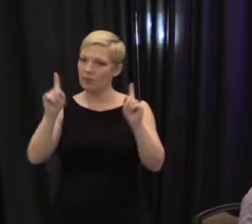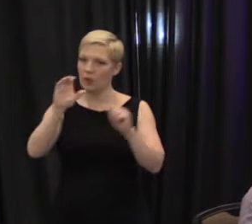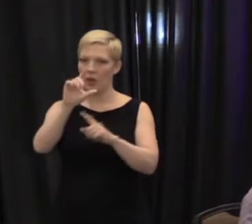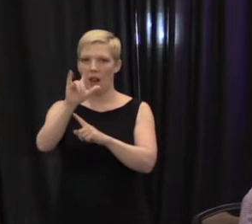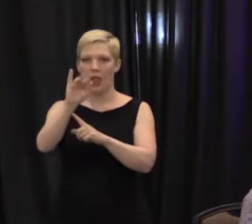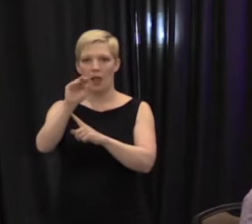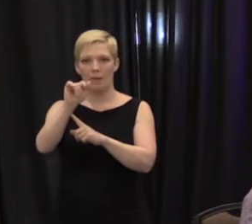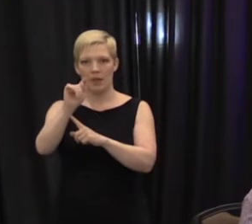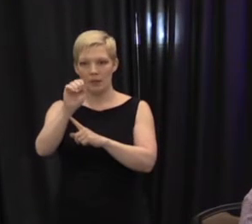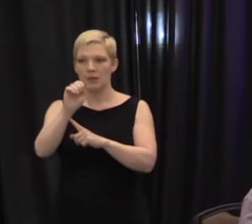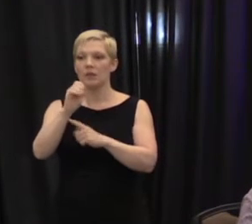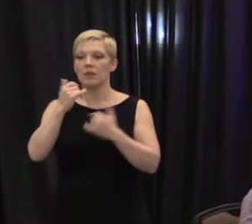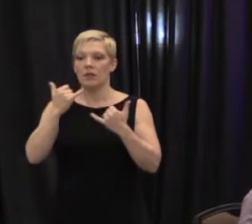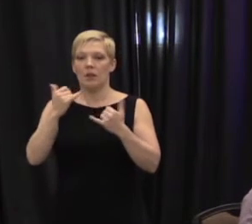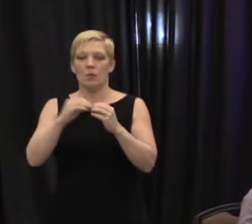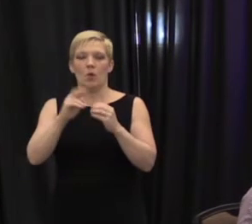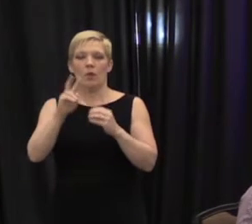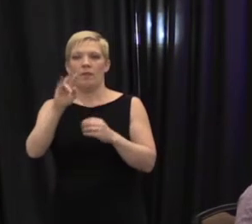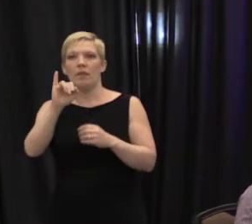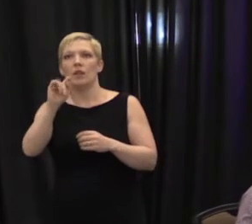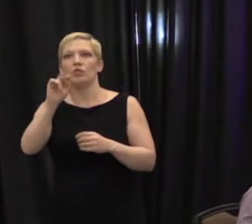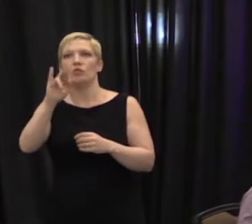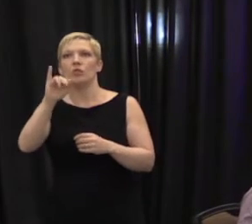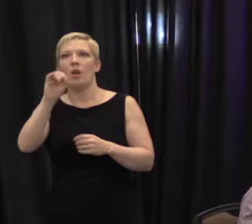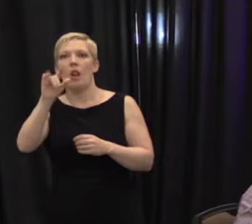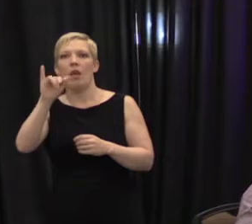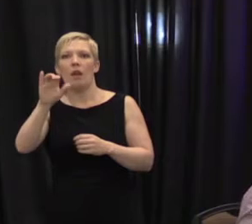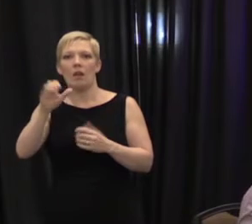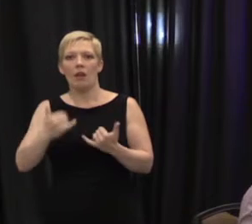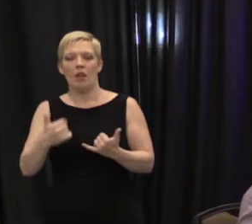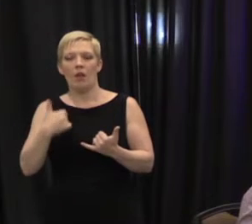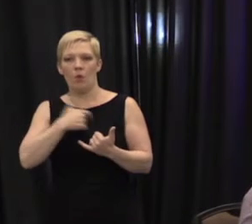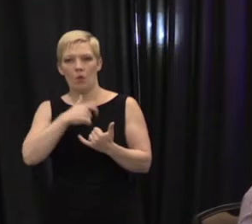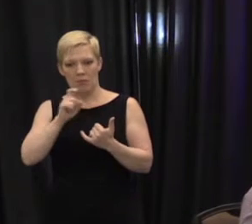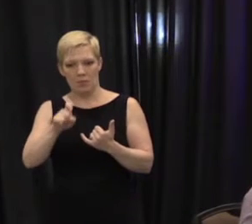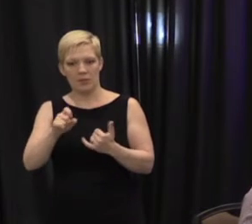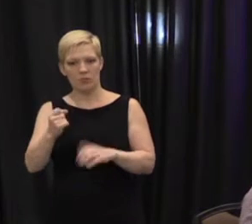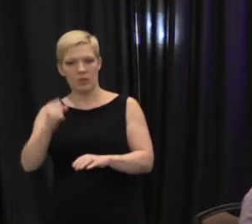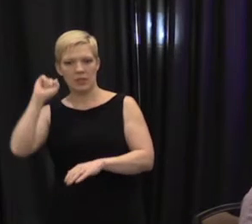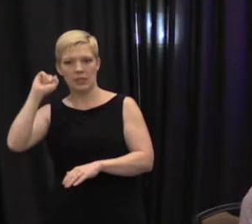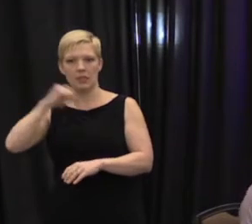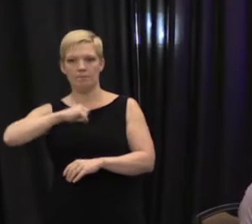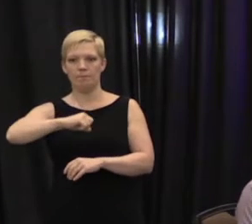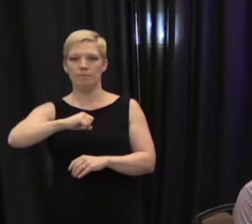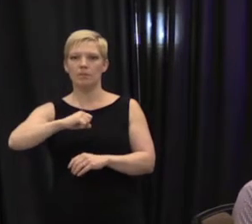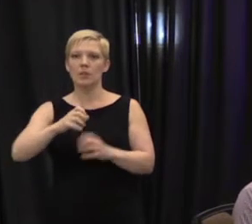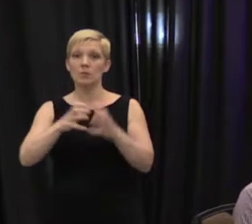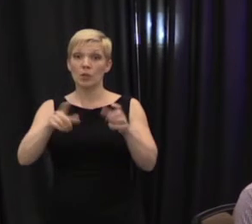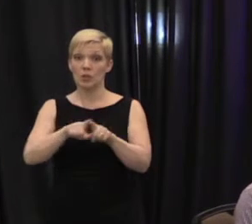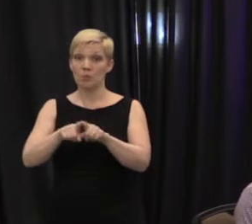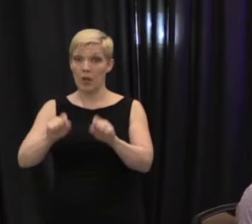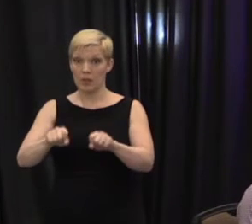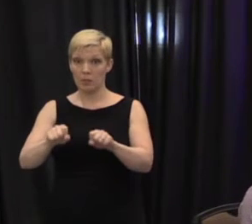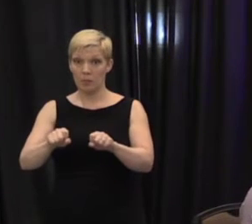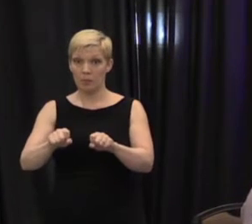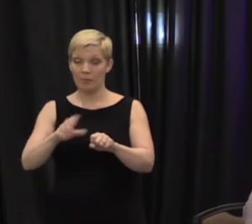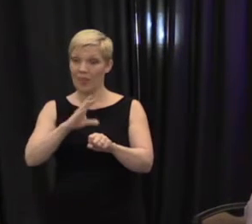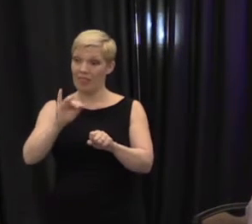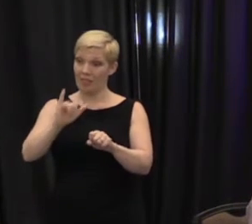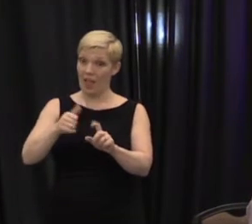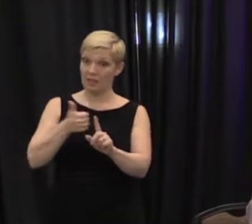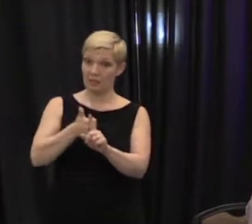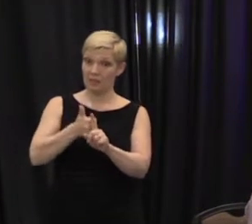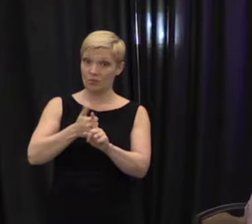more vitriolic now, and so we have to kind of resist, asterisk, as much as possible. And on the note of